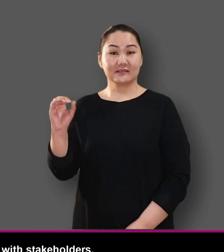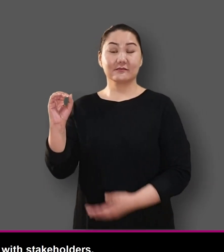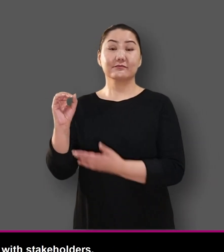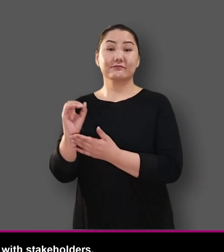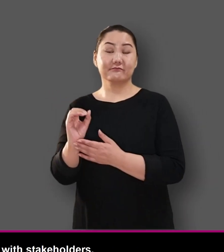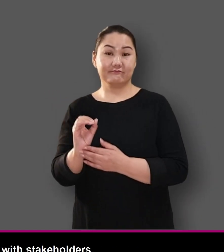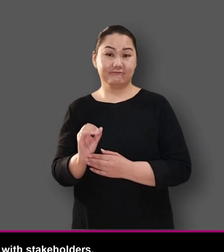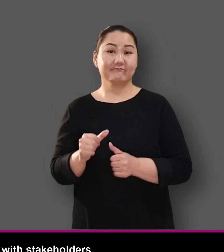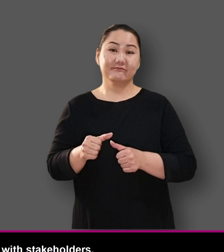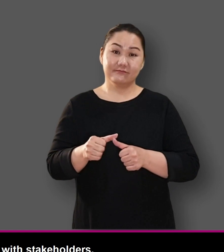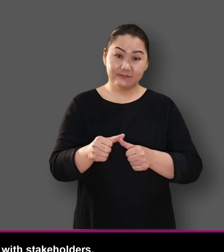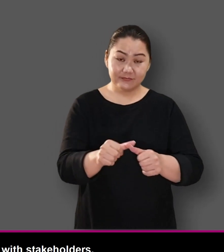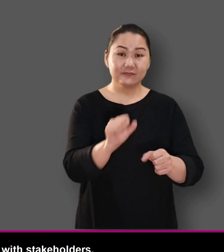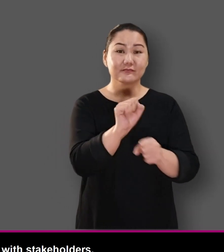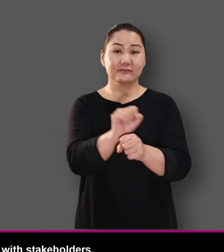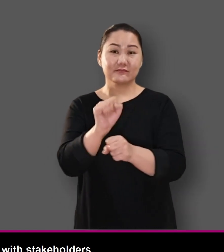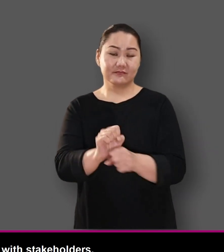We will work with stakeholders,